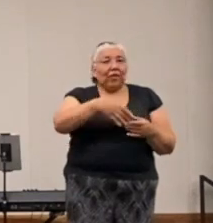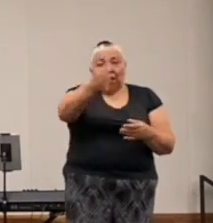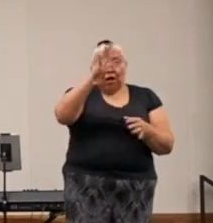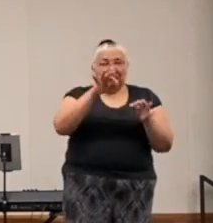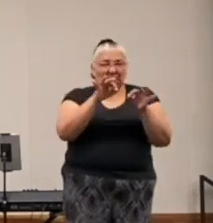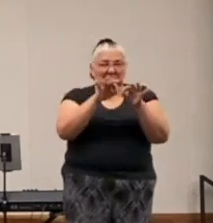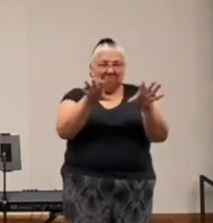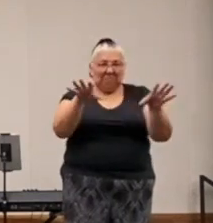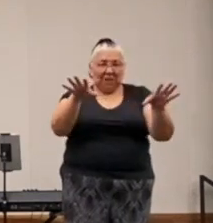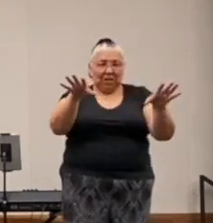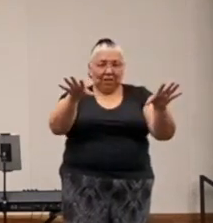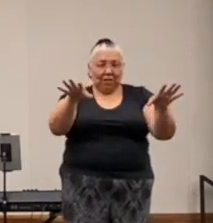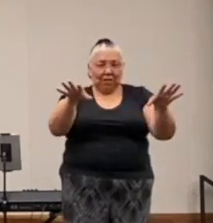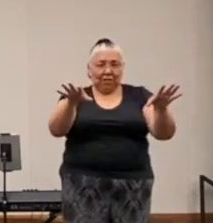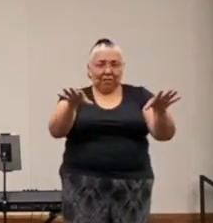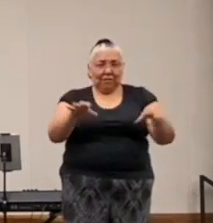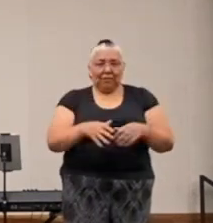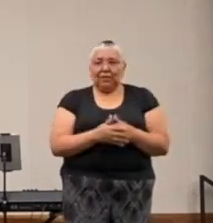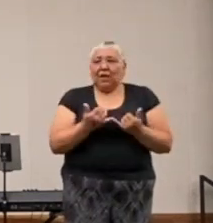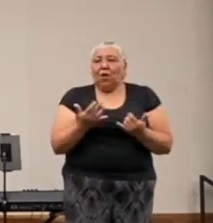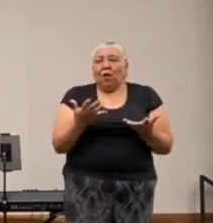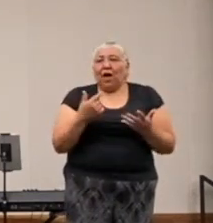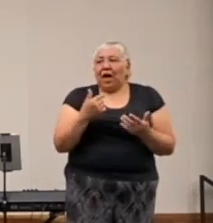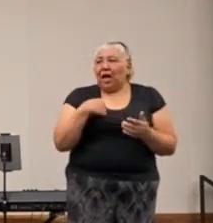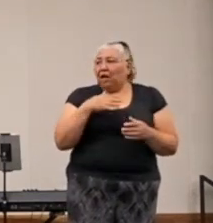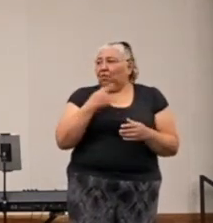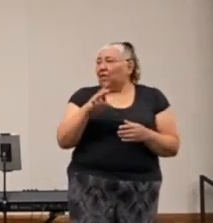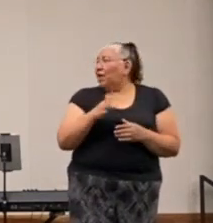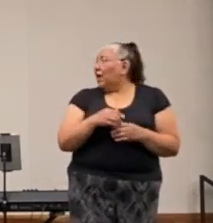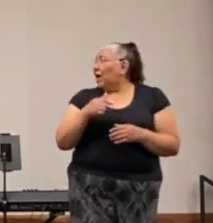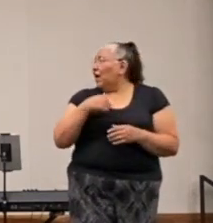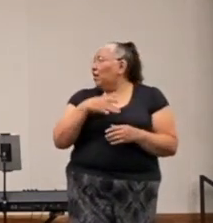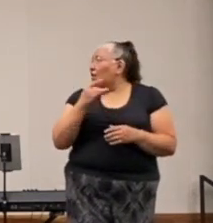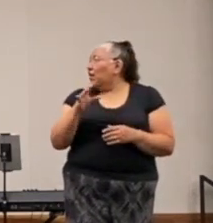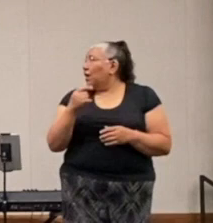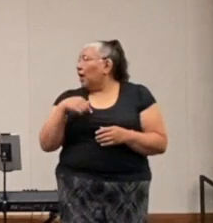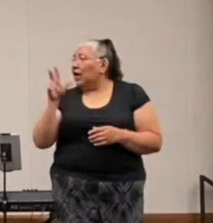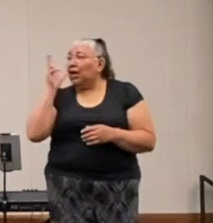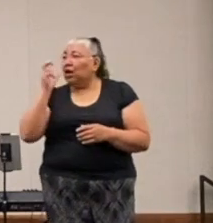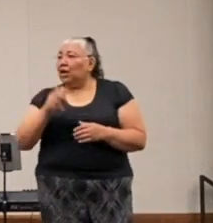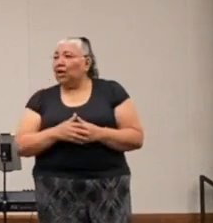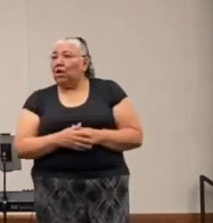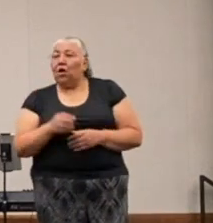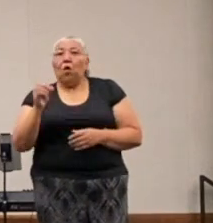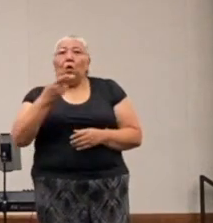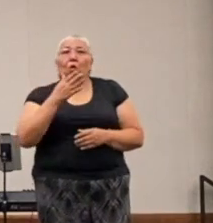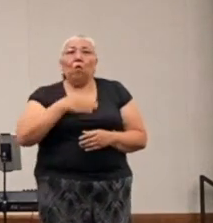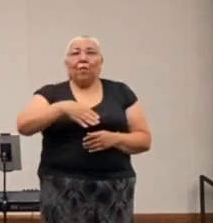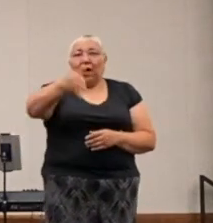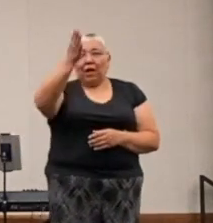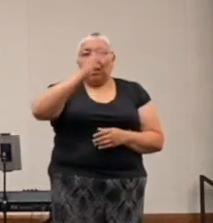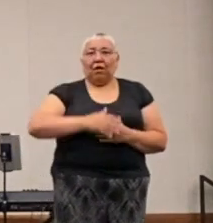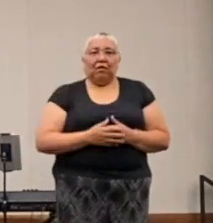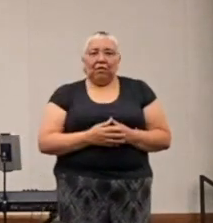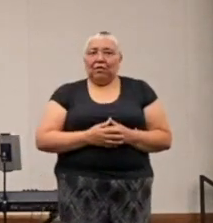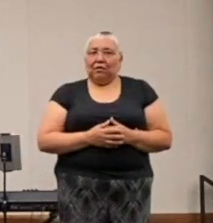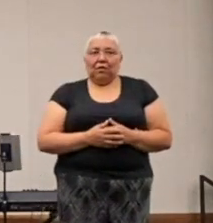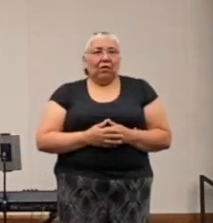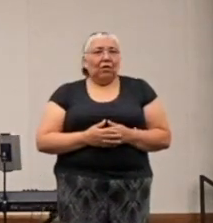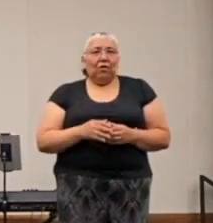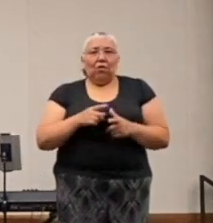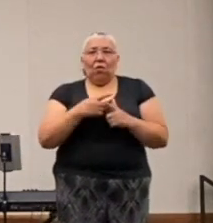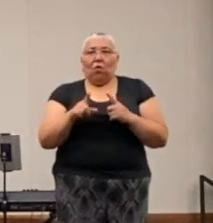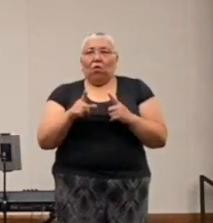insignificant. You know what I can't stand? I can't stand when I hear people say, oh my God.